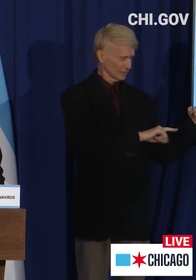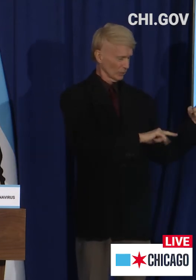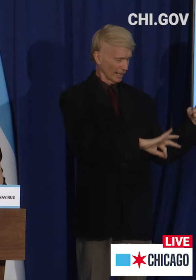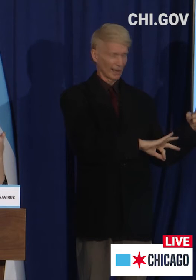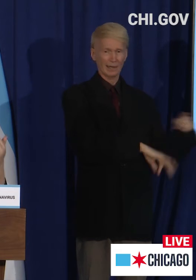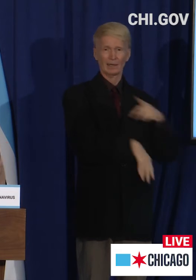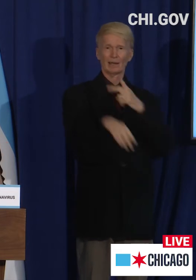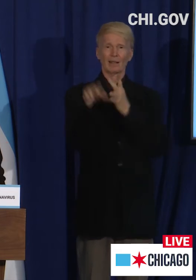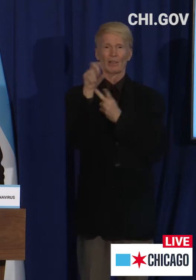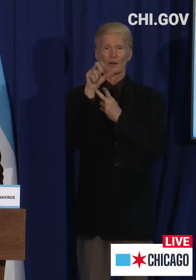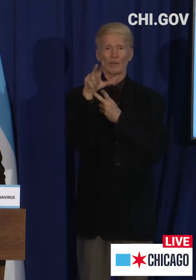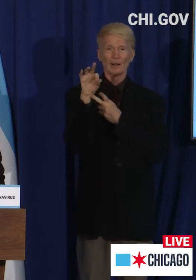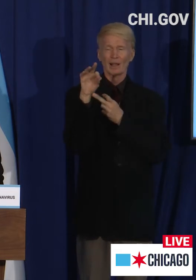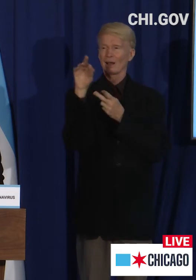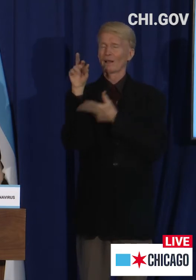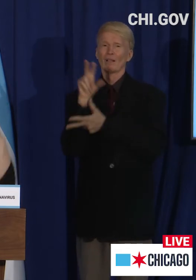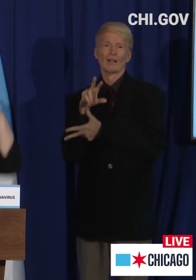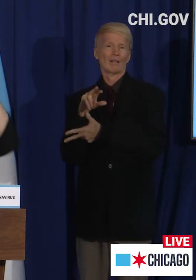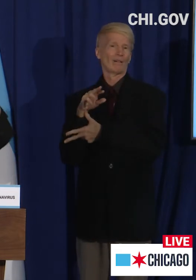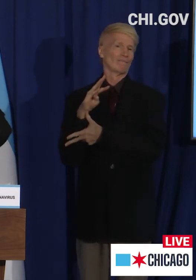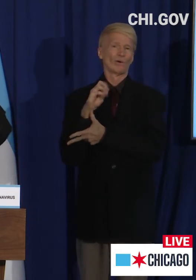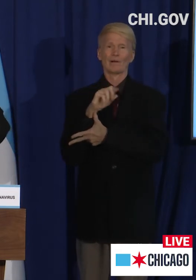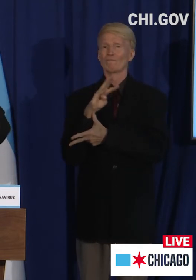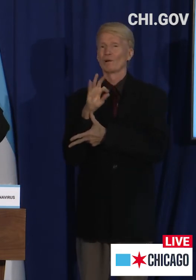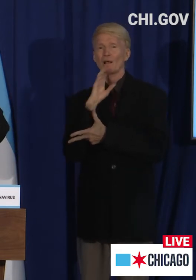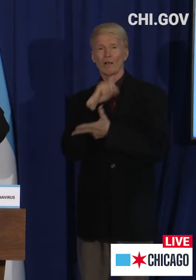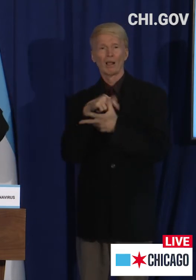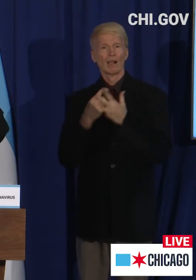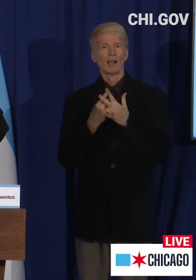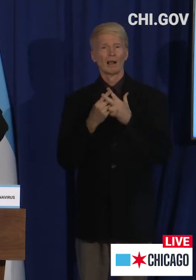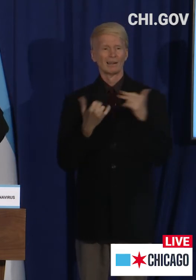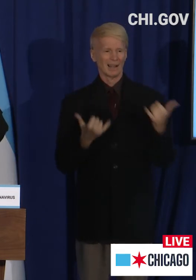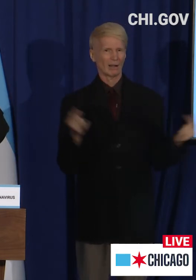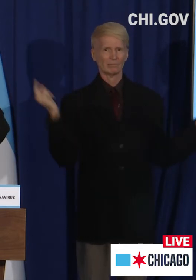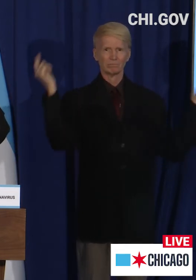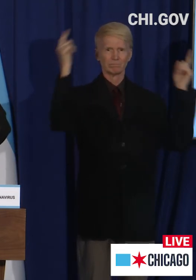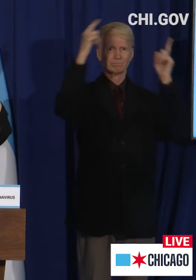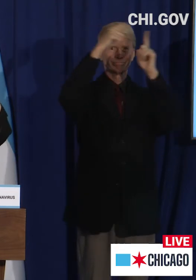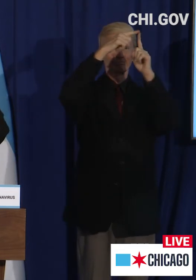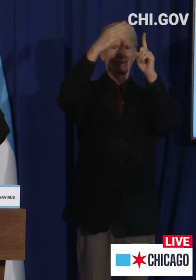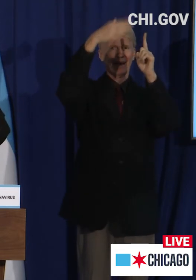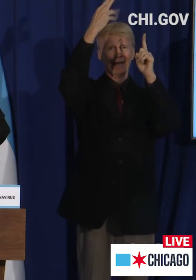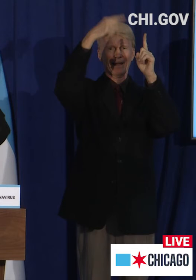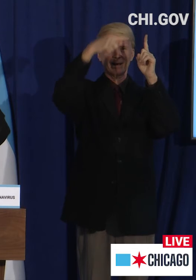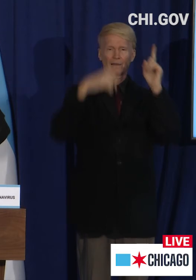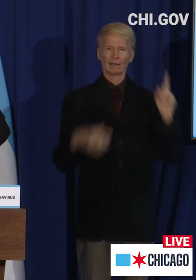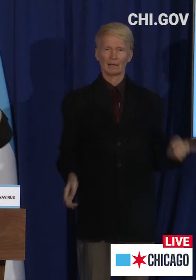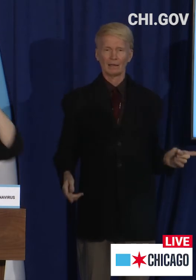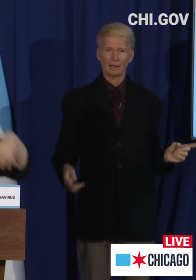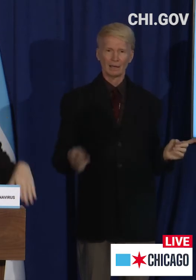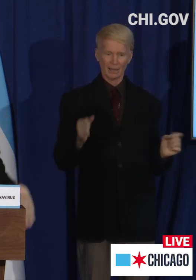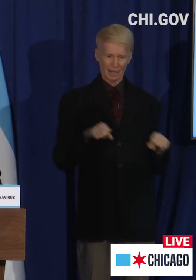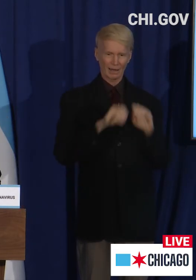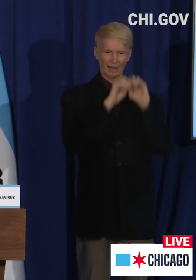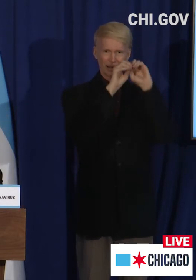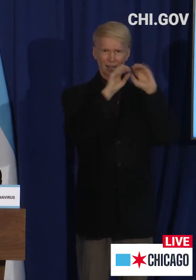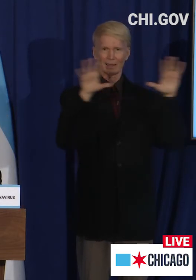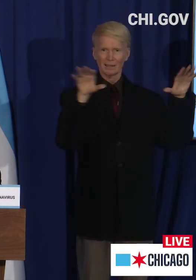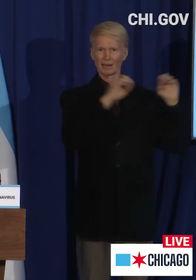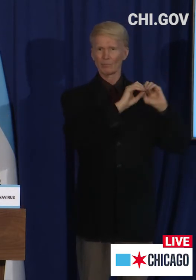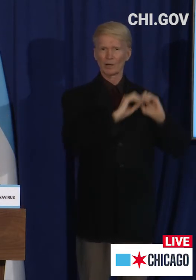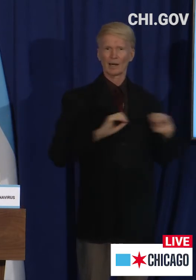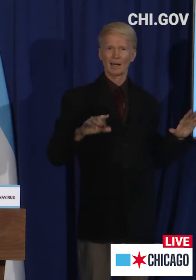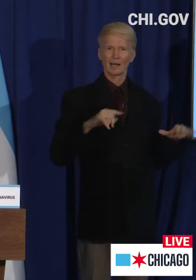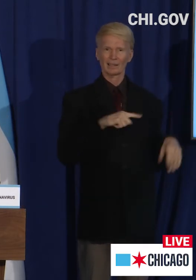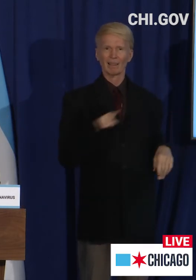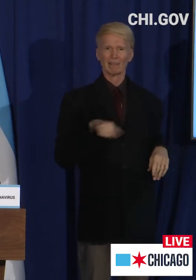30 to 39-year-olds, and 40 to 49-year-olds are all at the same point right now in terms of leading the curve for outbreaks. And